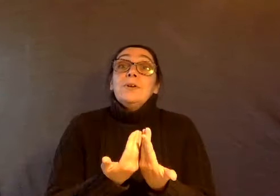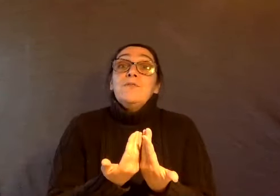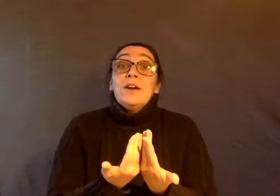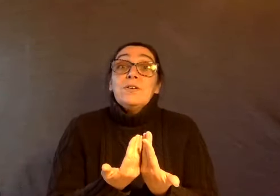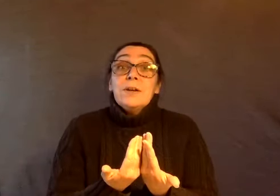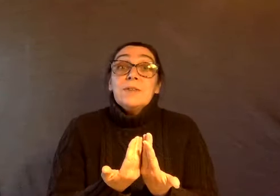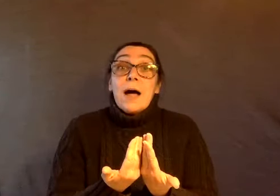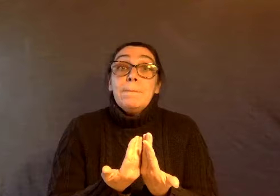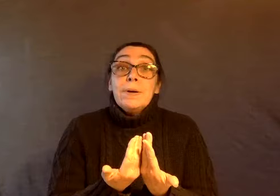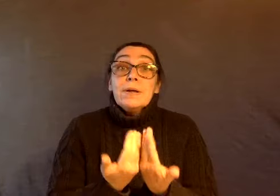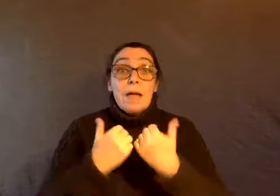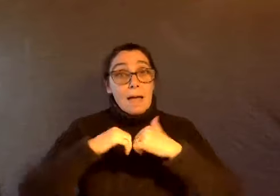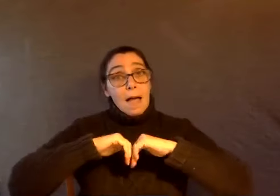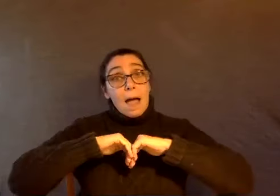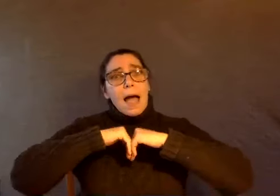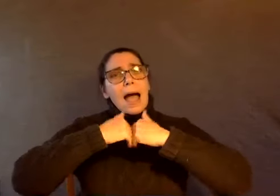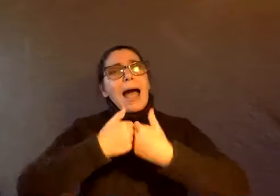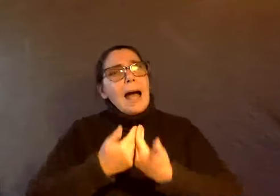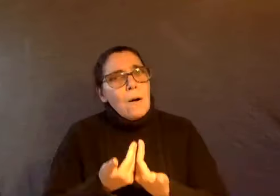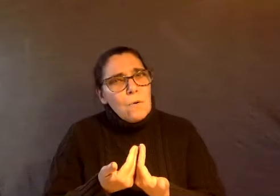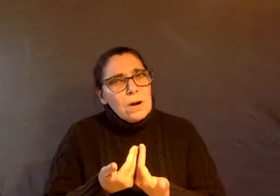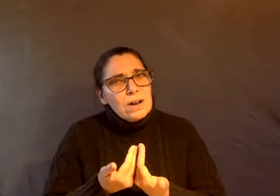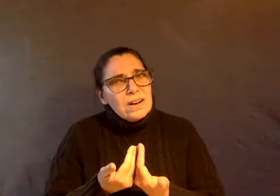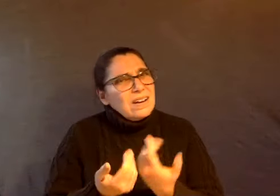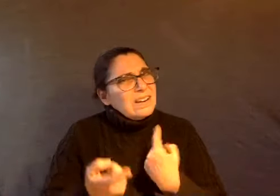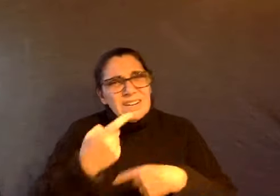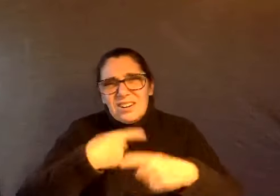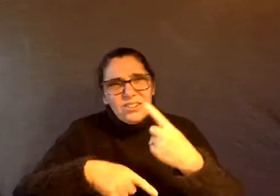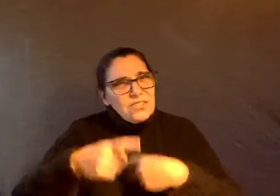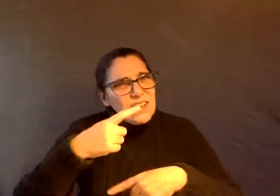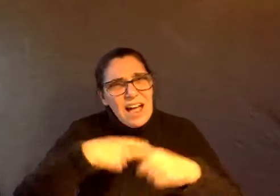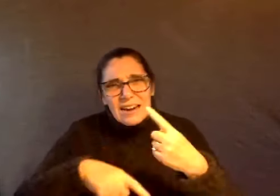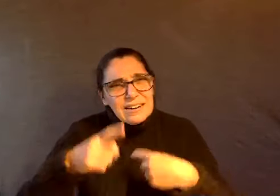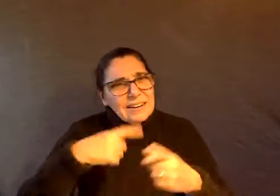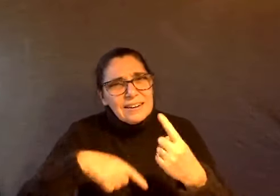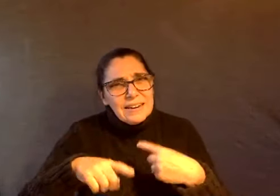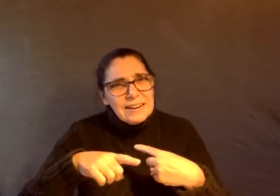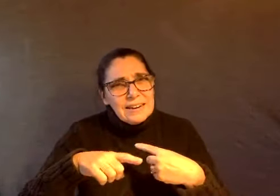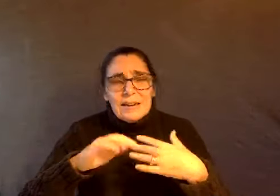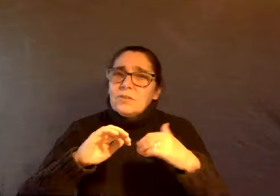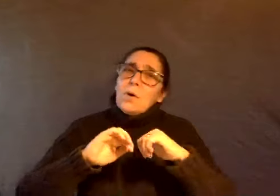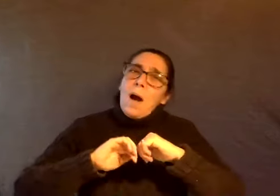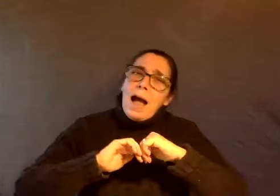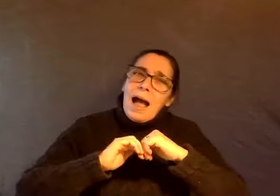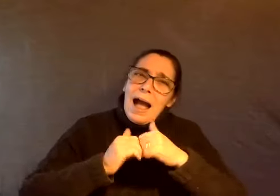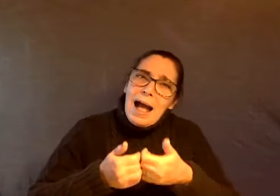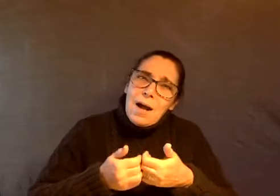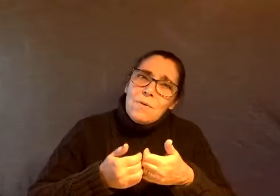it's fingertips up. How do you sign? So how